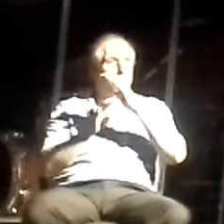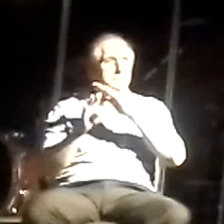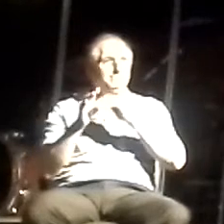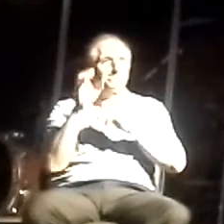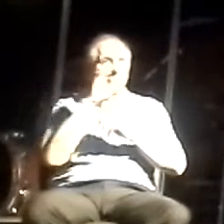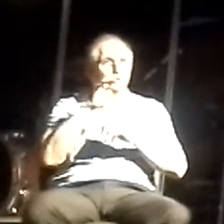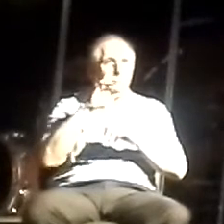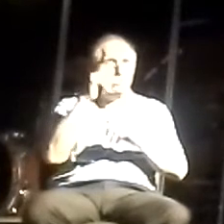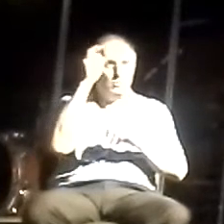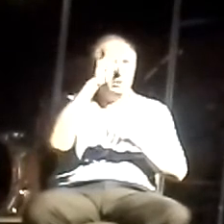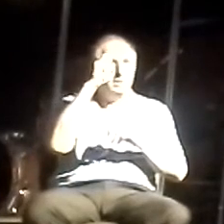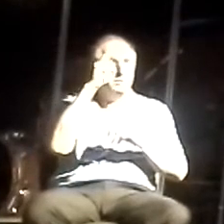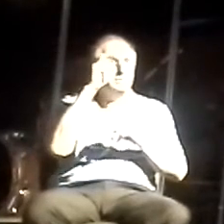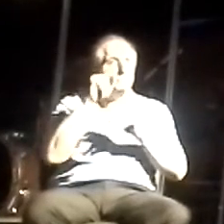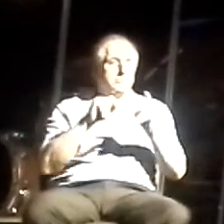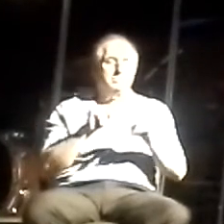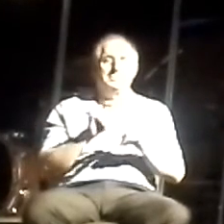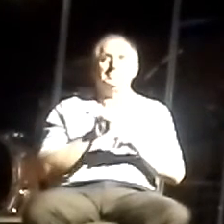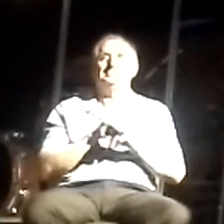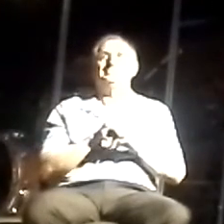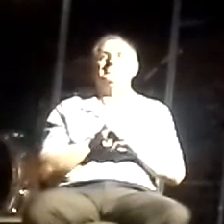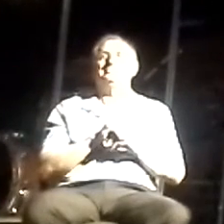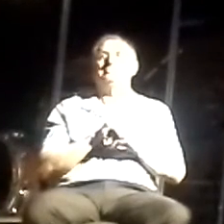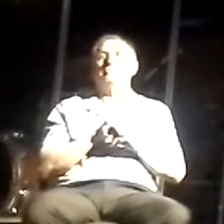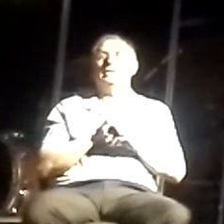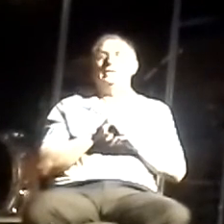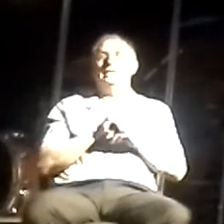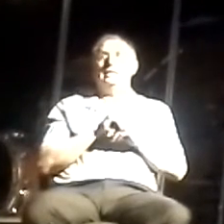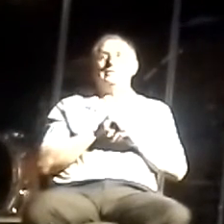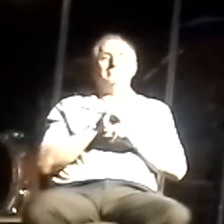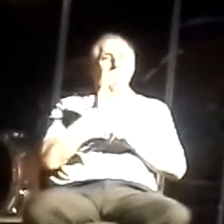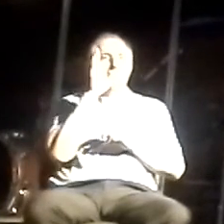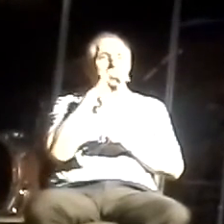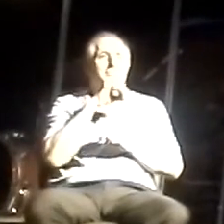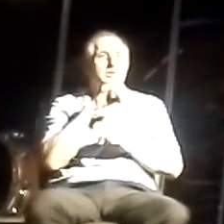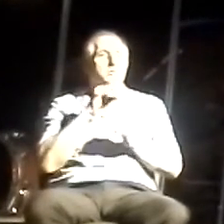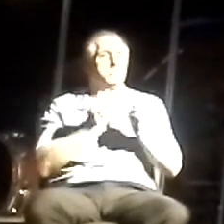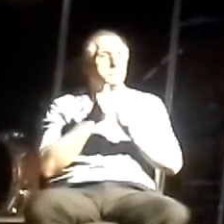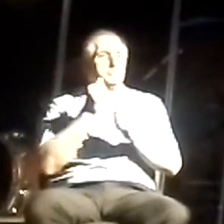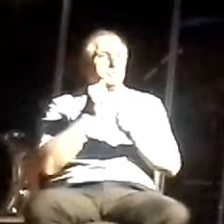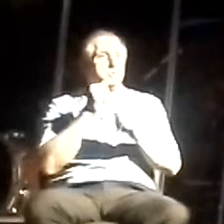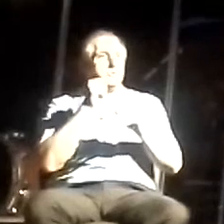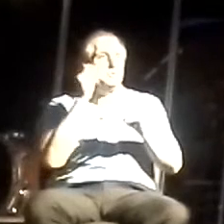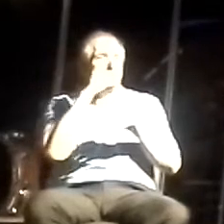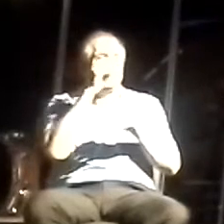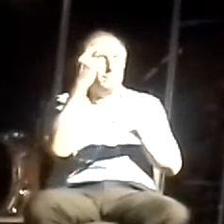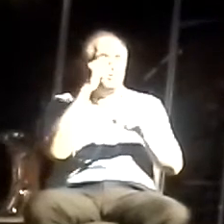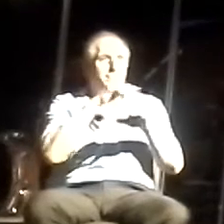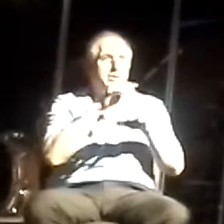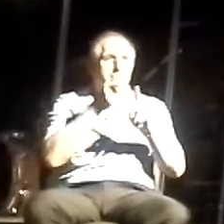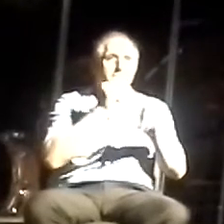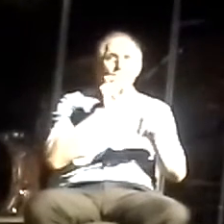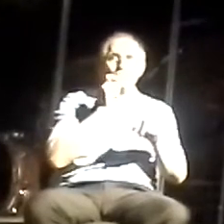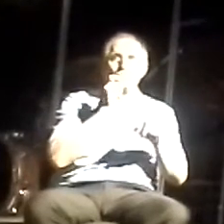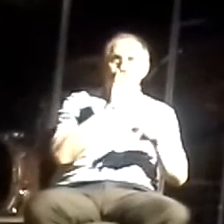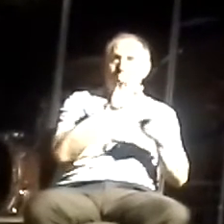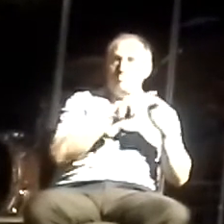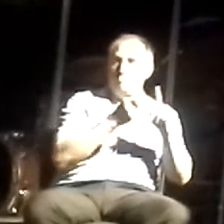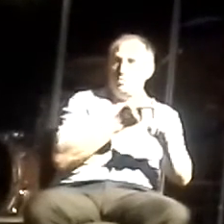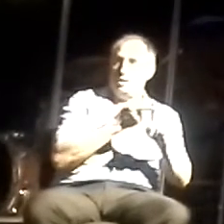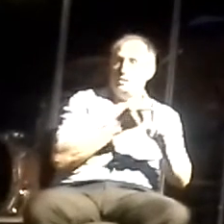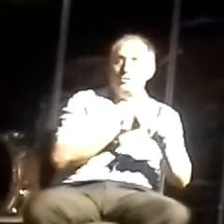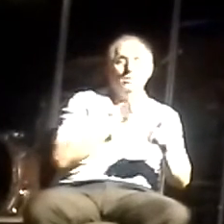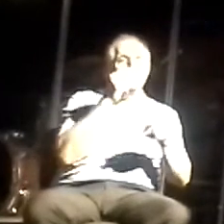the input of wiser people. And it's ironic because most of you are seeking advice from your friends. Other